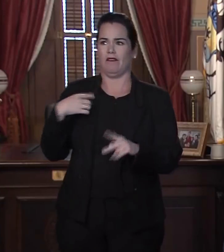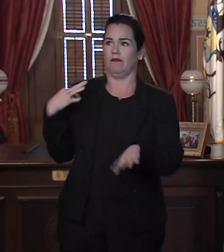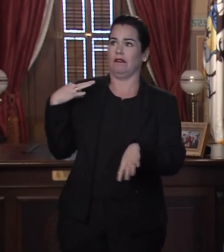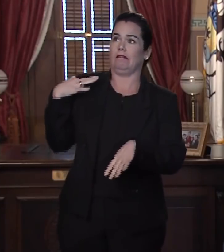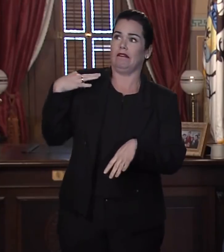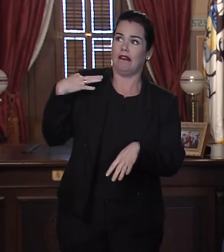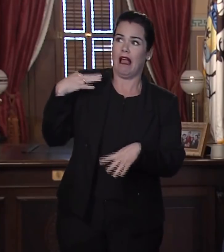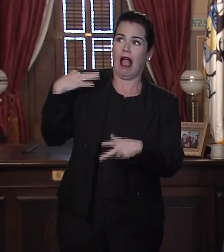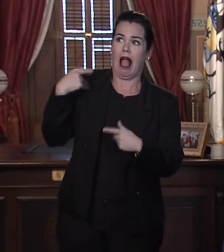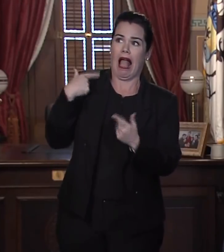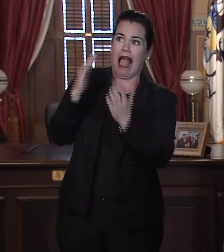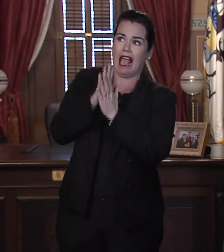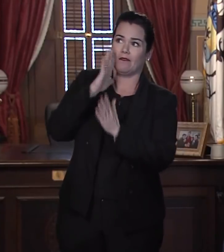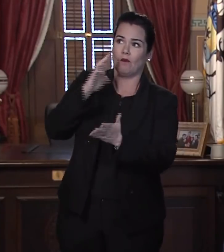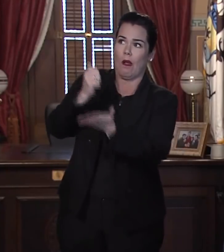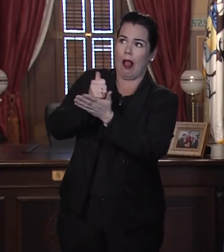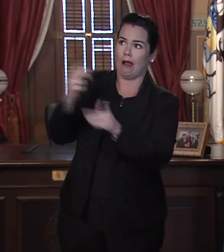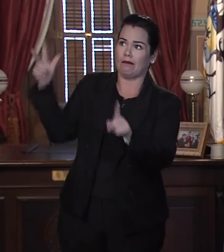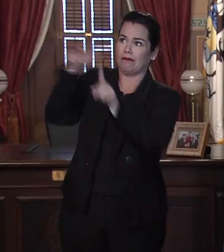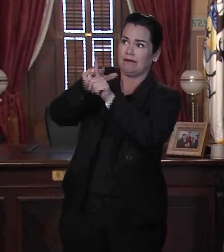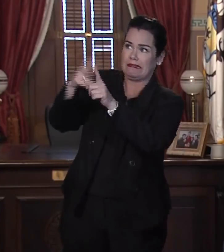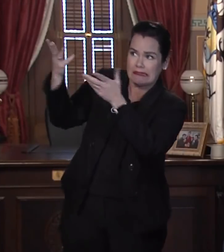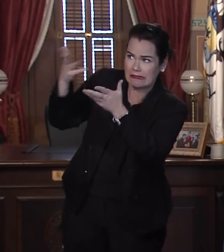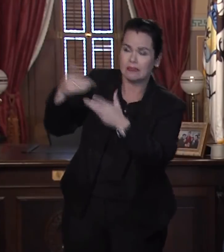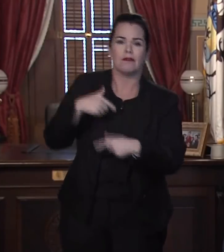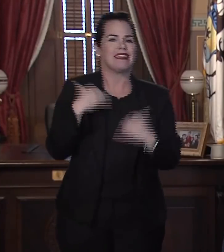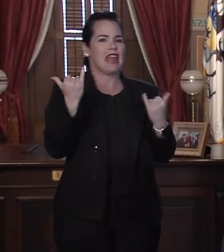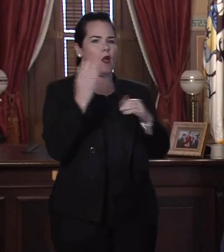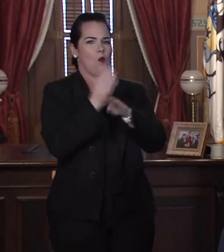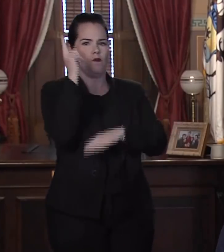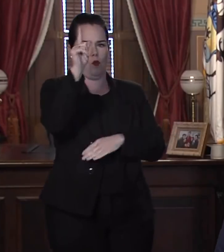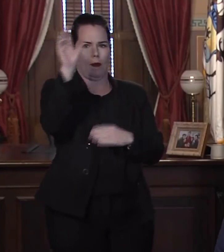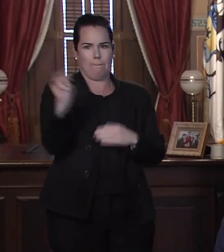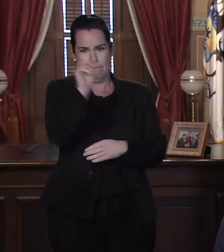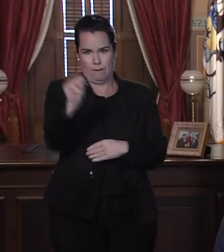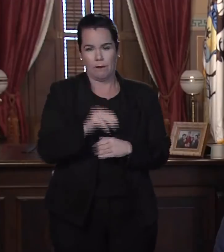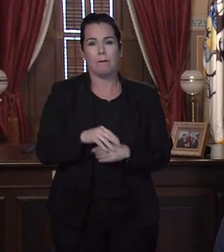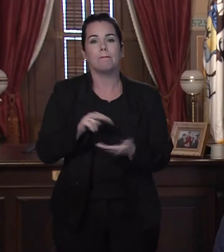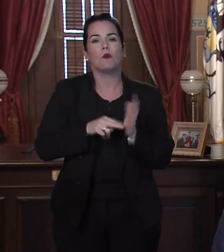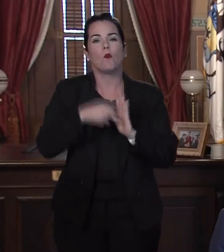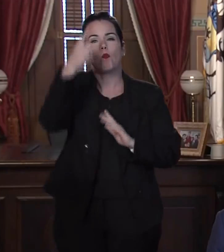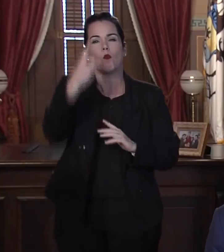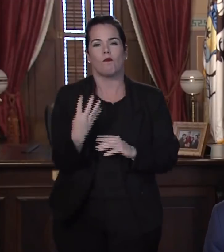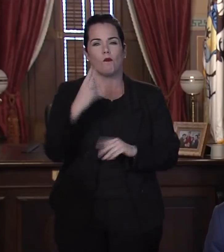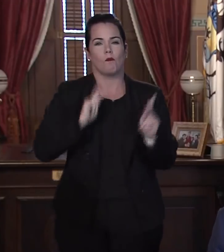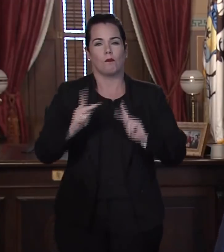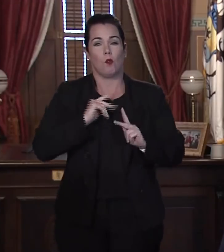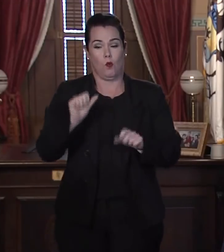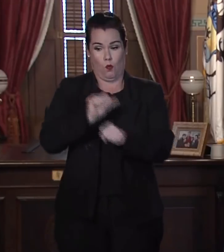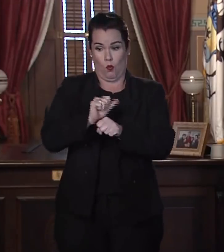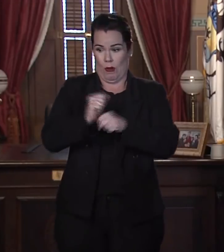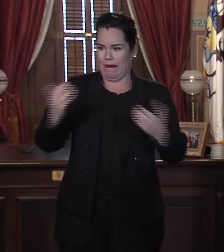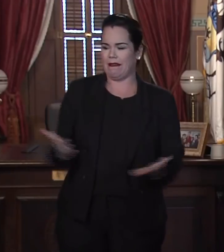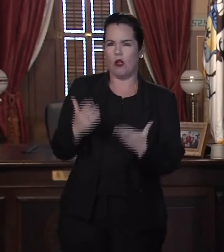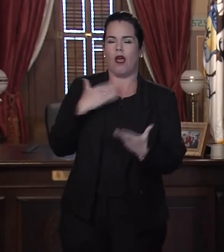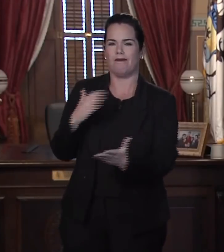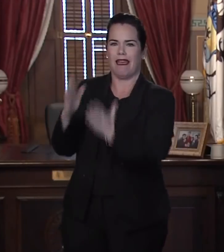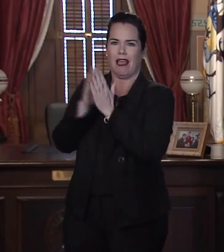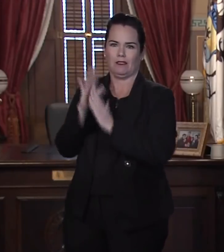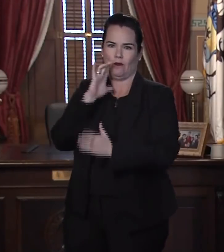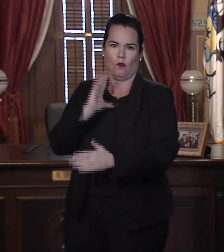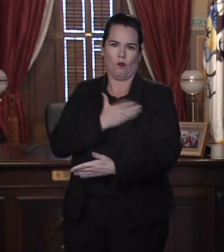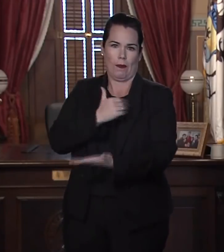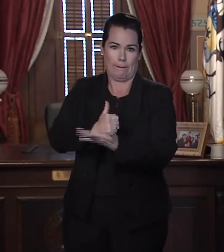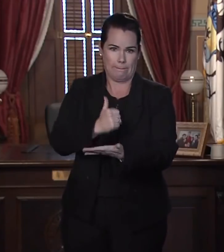million, which means that over a quarter of our state's workforce have filed for benefits. We're not alone in seeing these